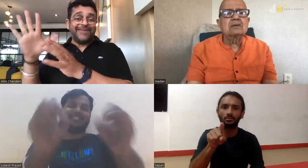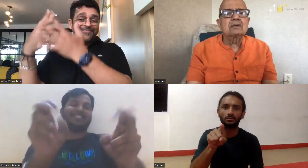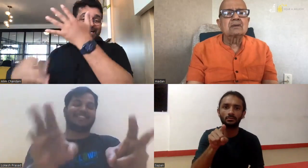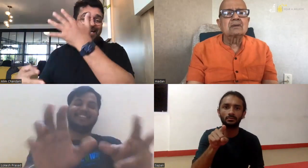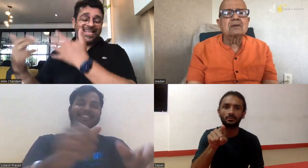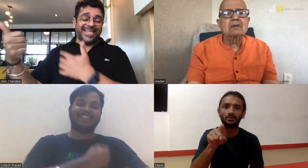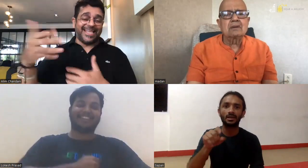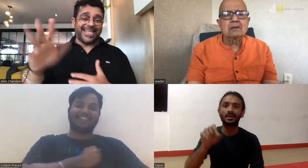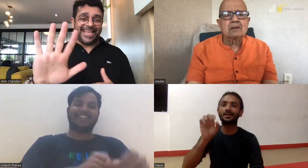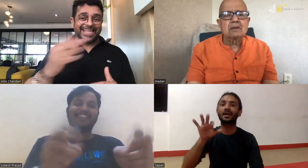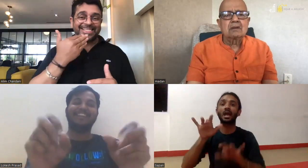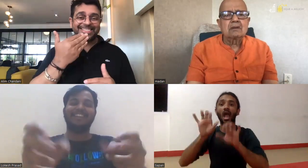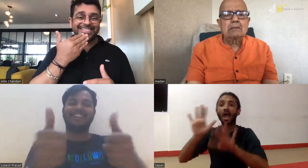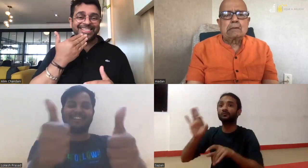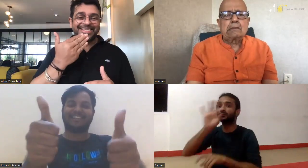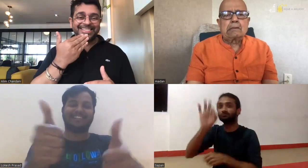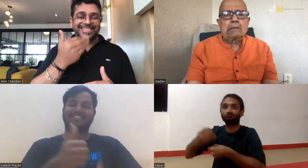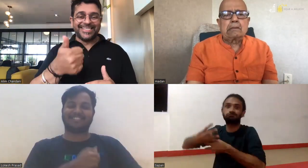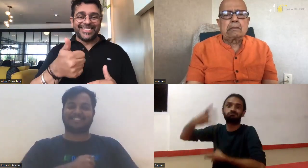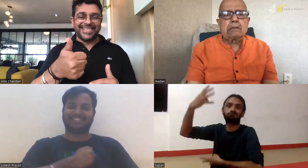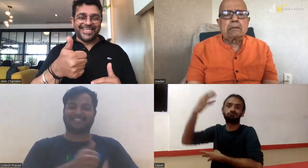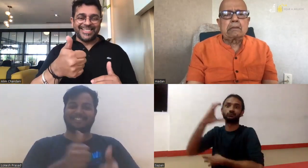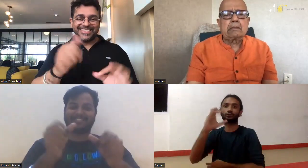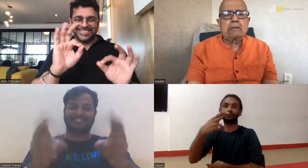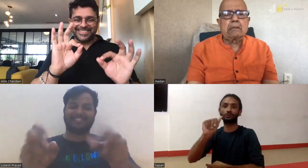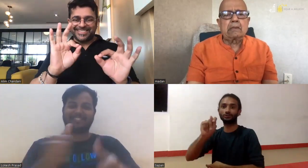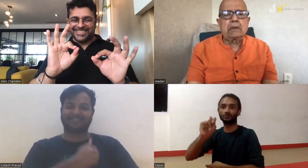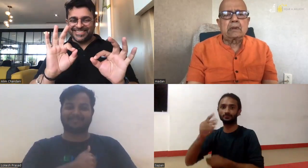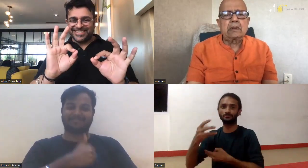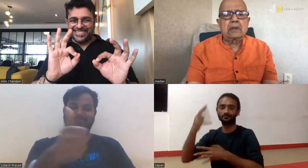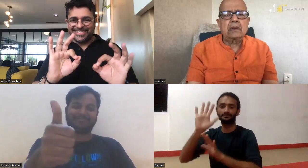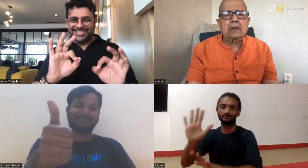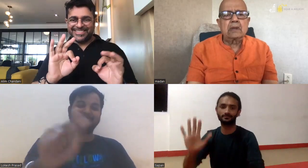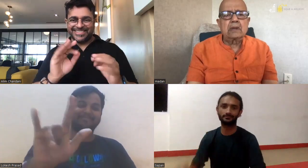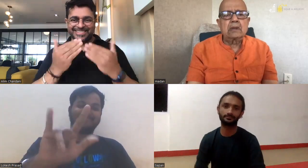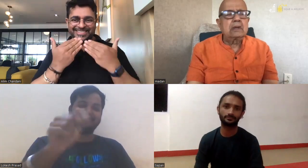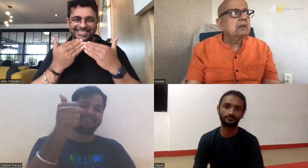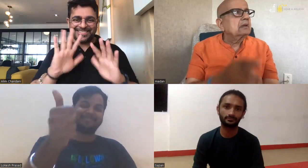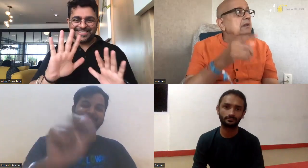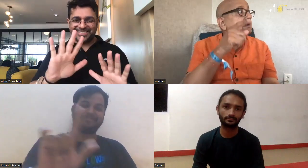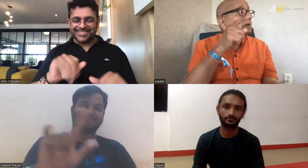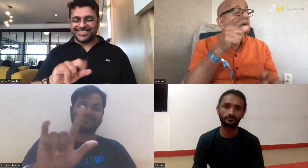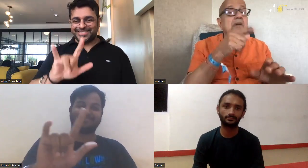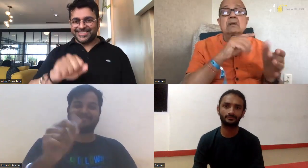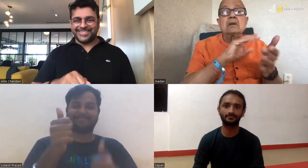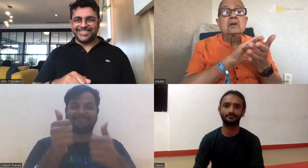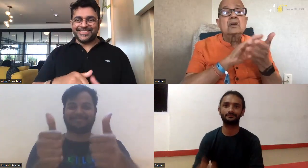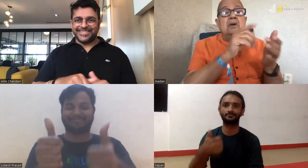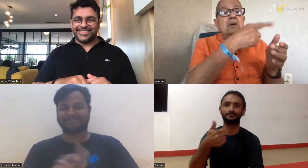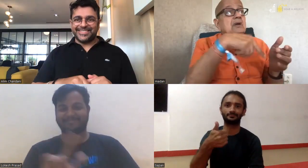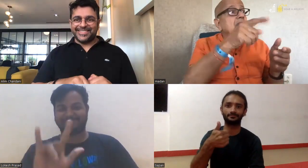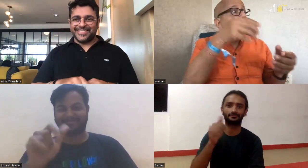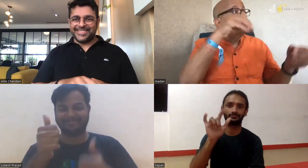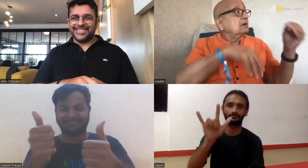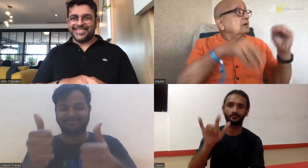advocacy done. Of course, I can't work in silos. I can't work alone. If everyone's working together,